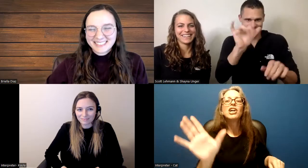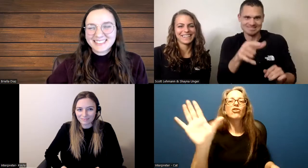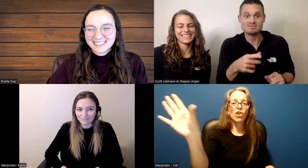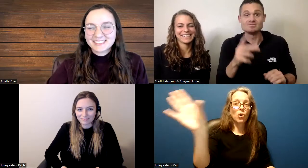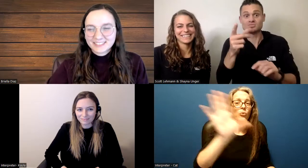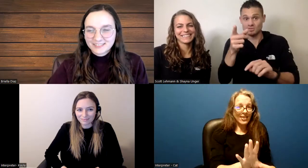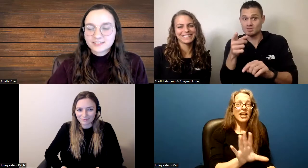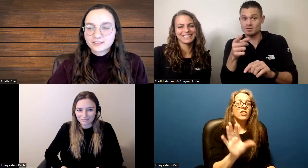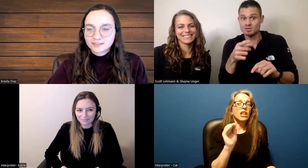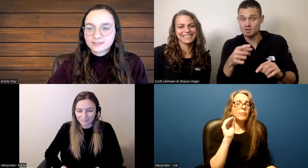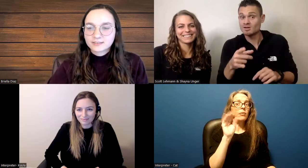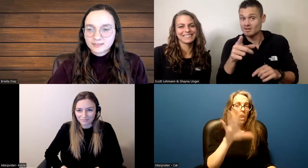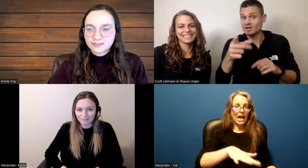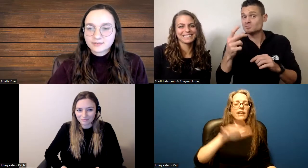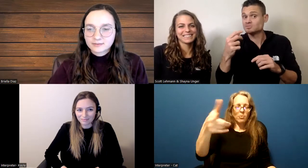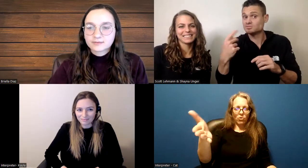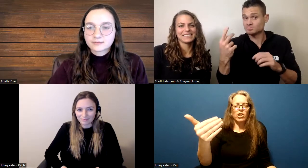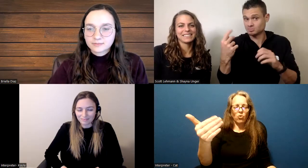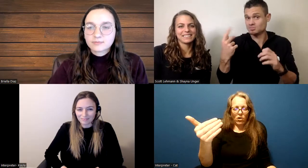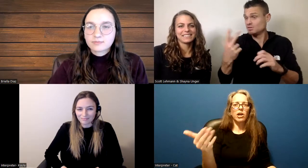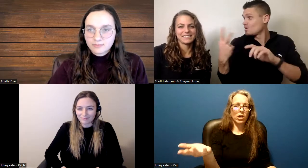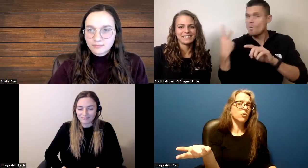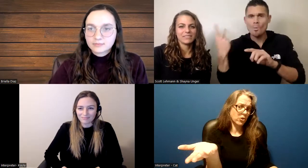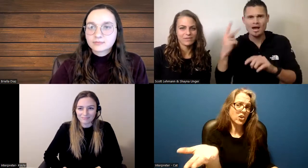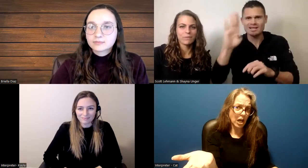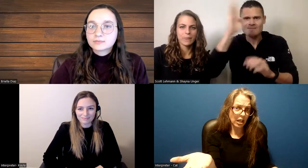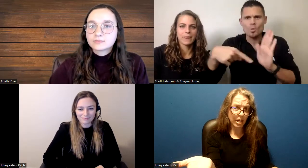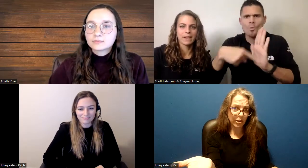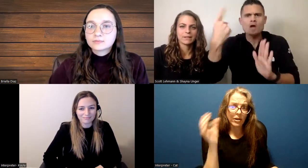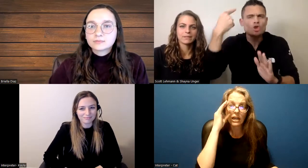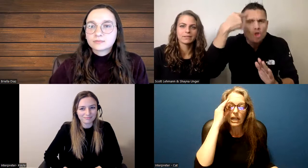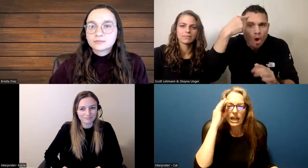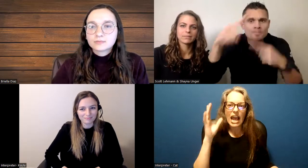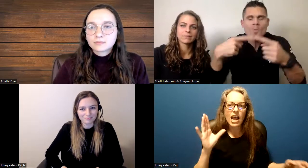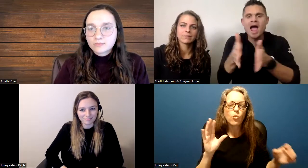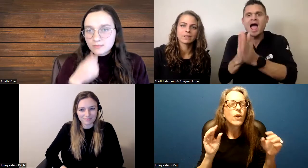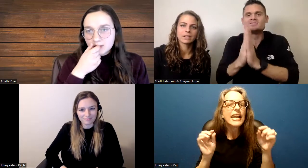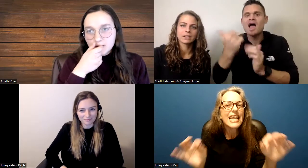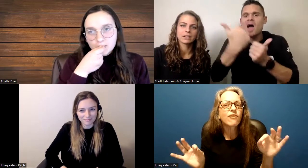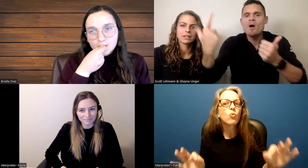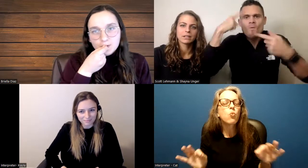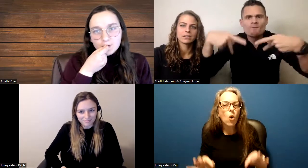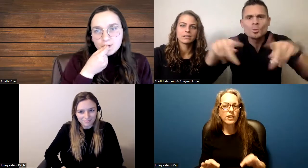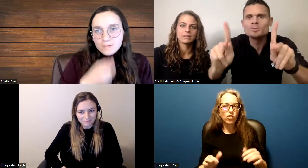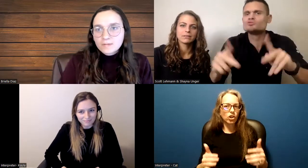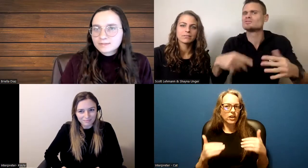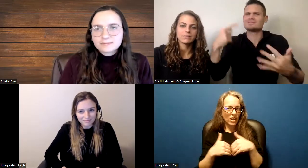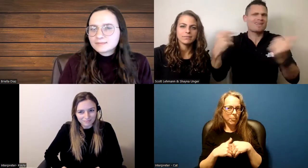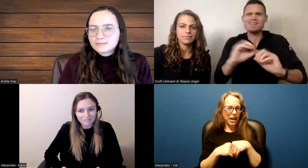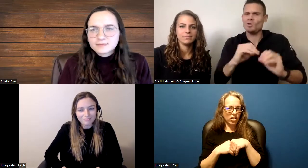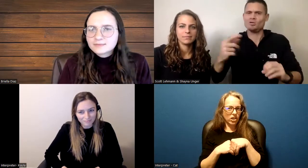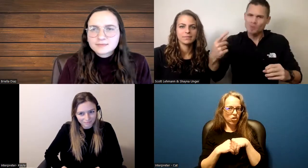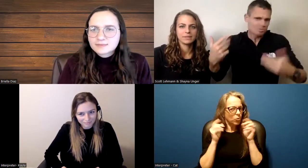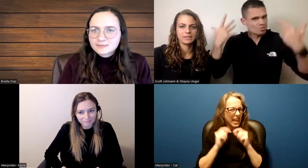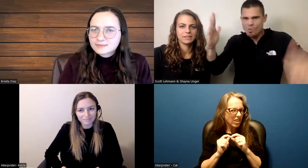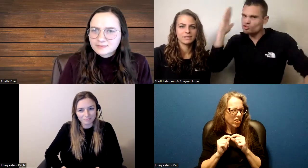Okay, so we decided to climb the highest mountain in North America, which is Denali Mountain. And we never once took a step